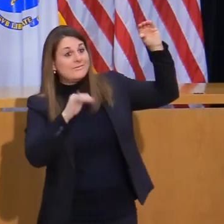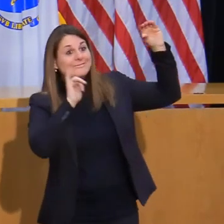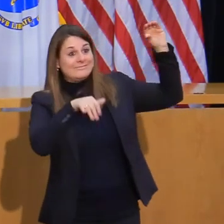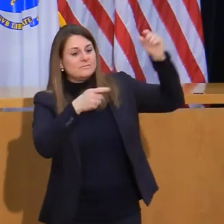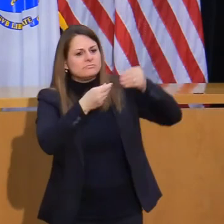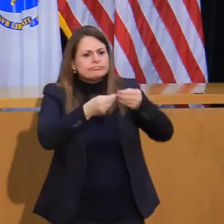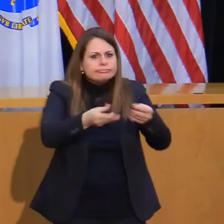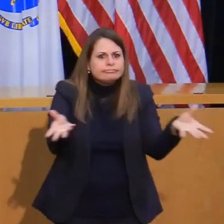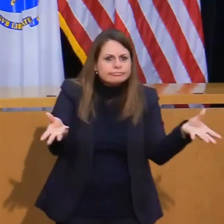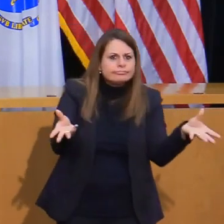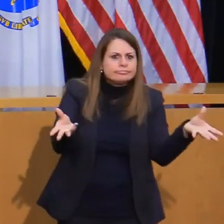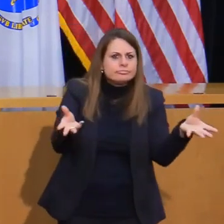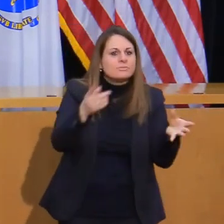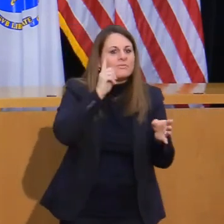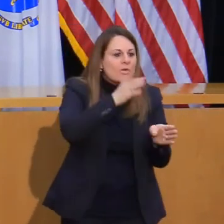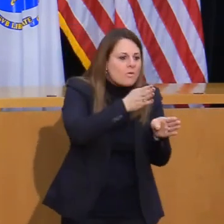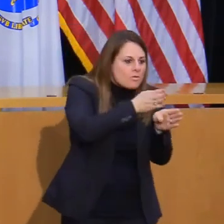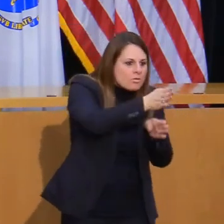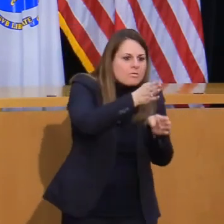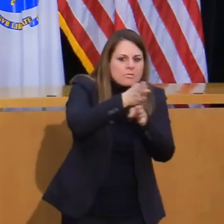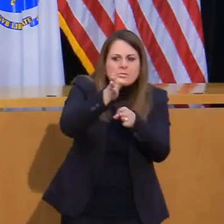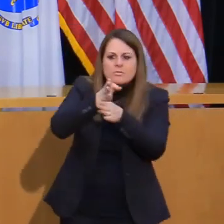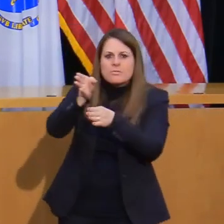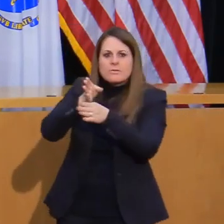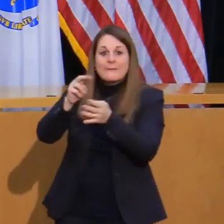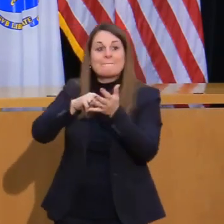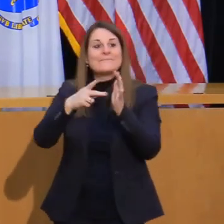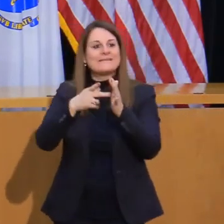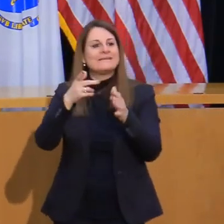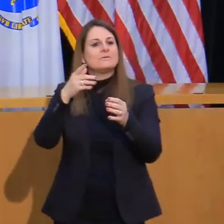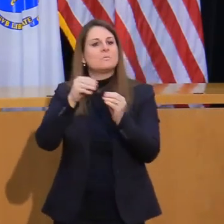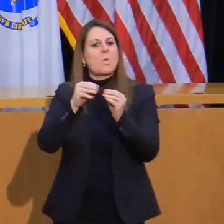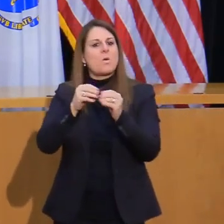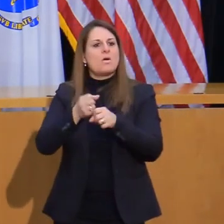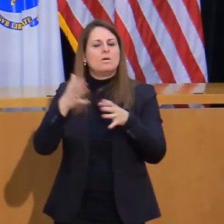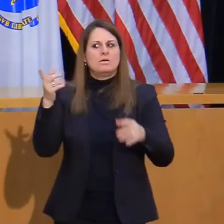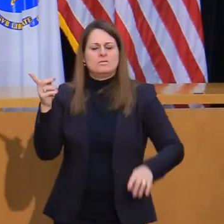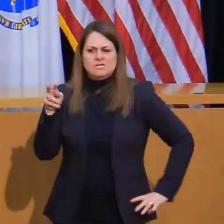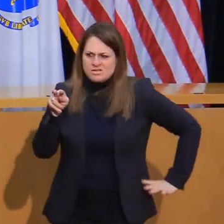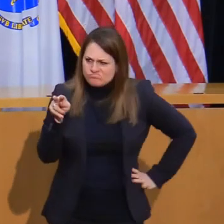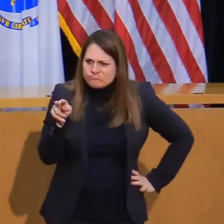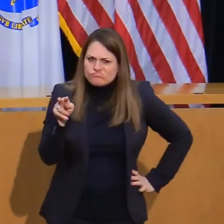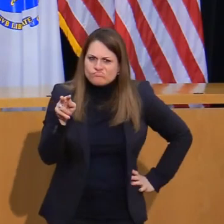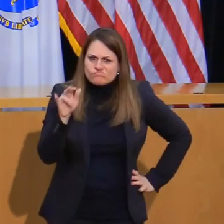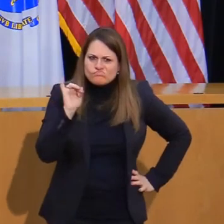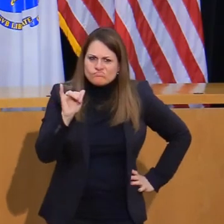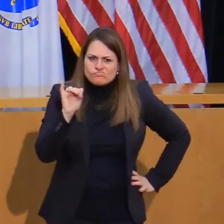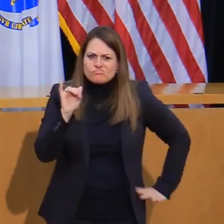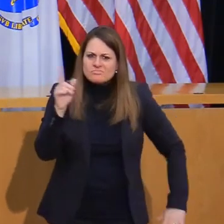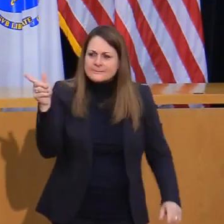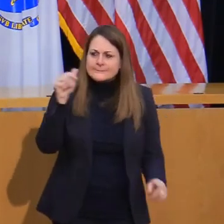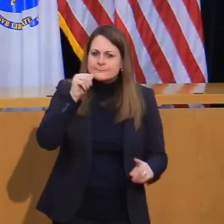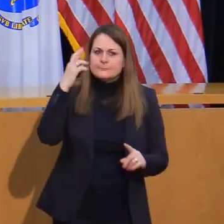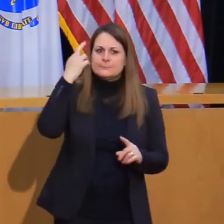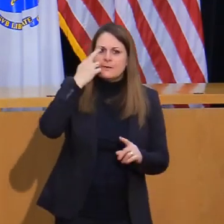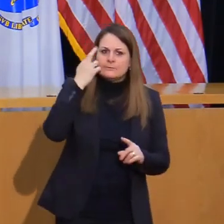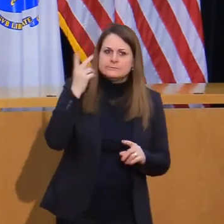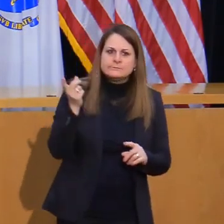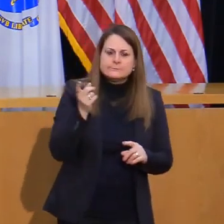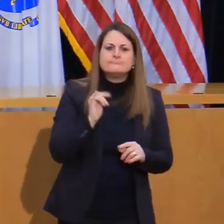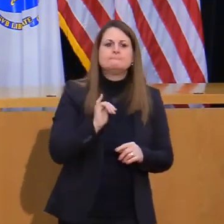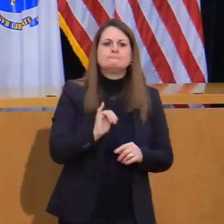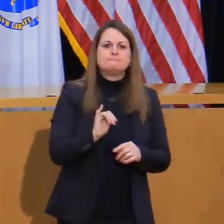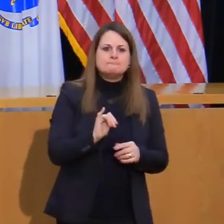this 1C category. Okay, I guess the one thing I would say is community health centers are doing, they're